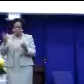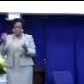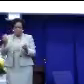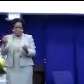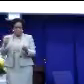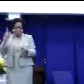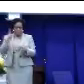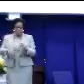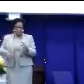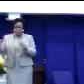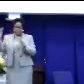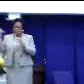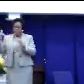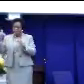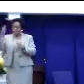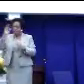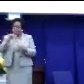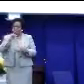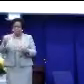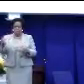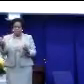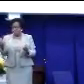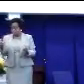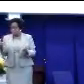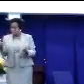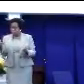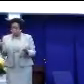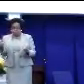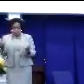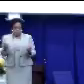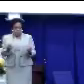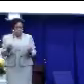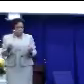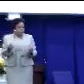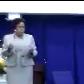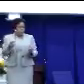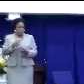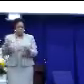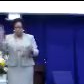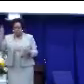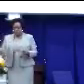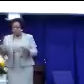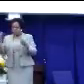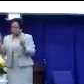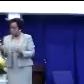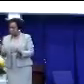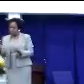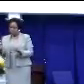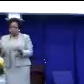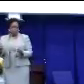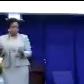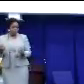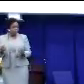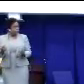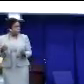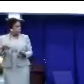can't expect God to do something you don't do nothing. You got to do something. Come on, you